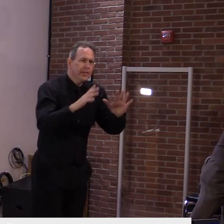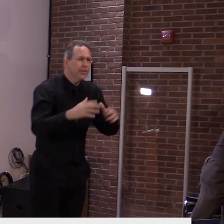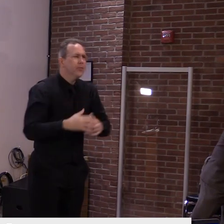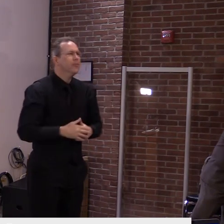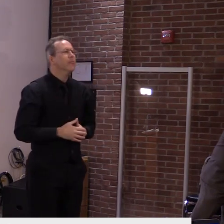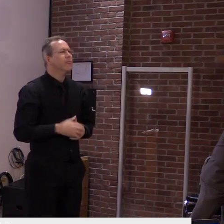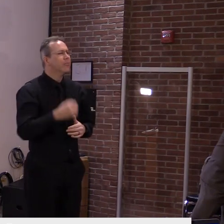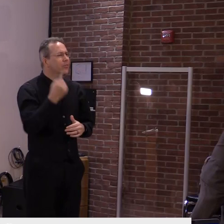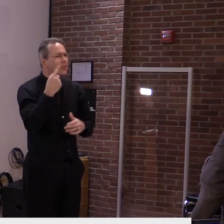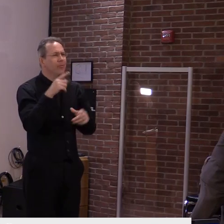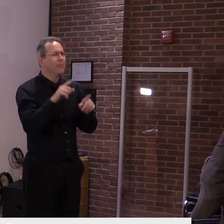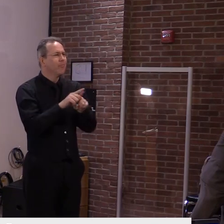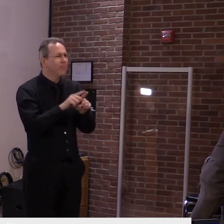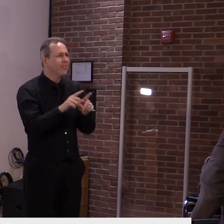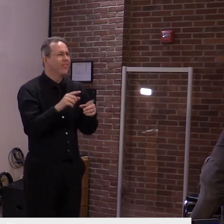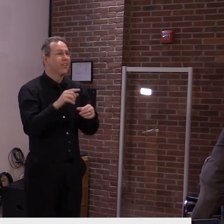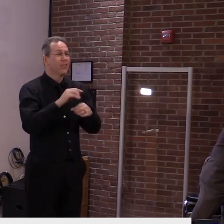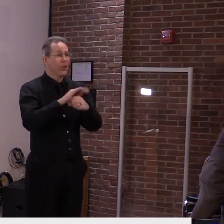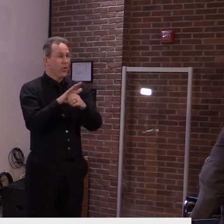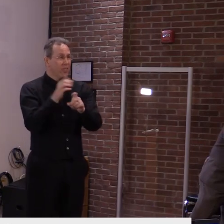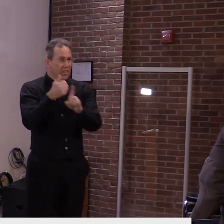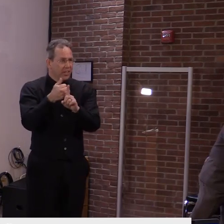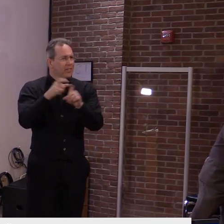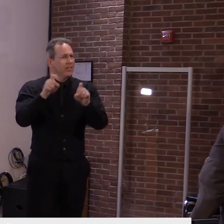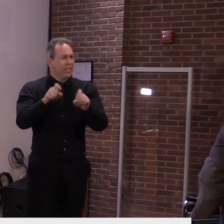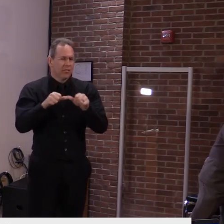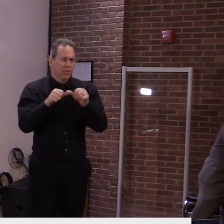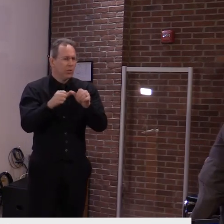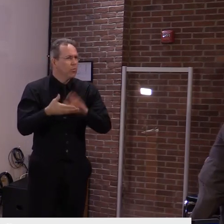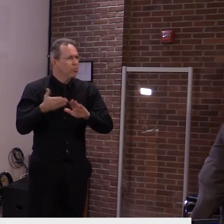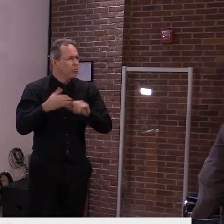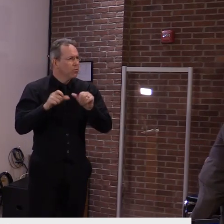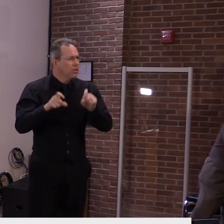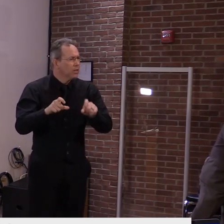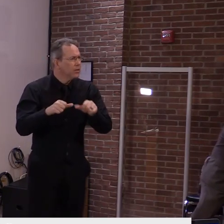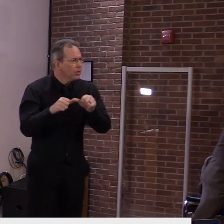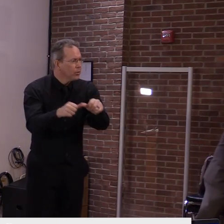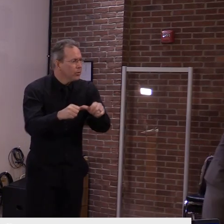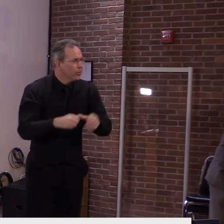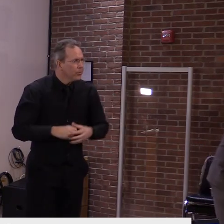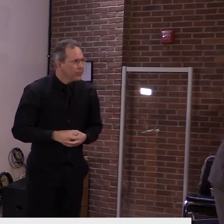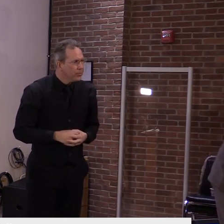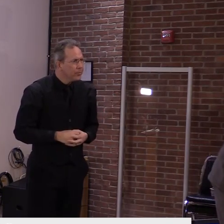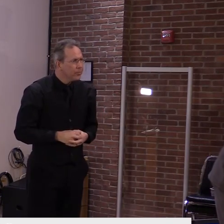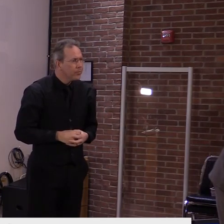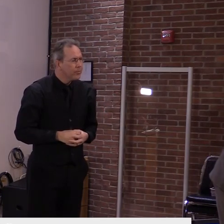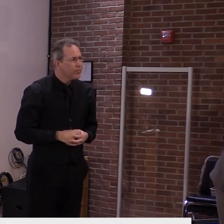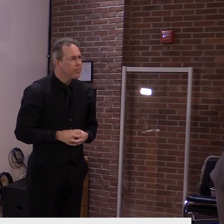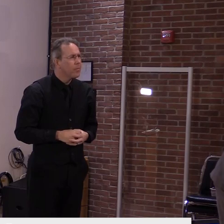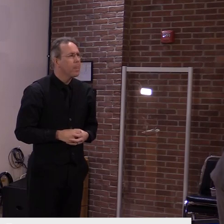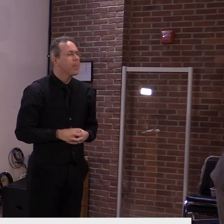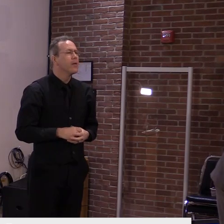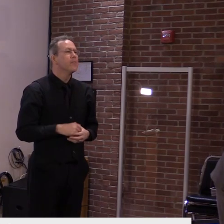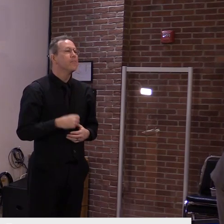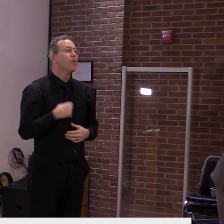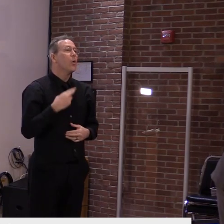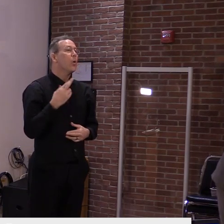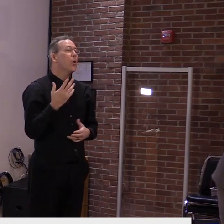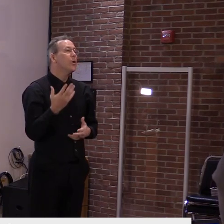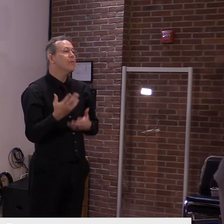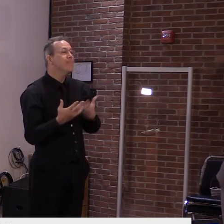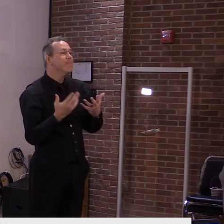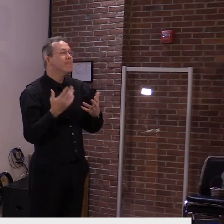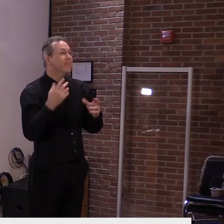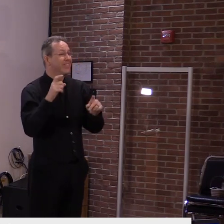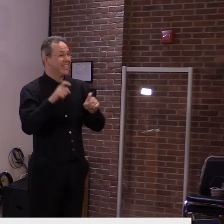very small part of the work of public health, because we'll be at a point